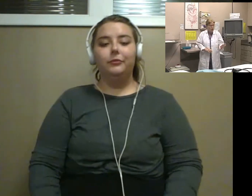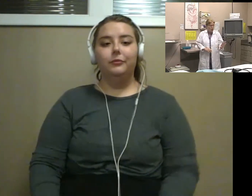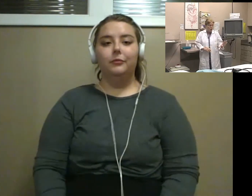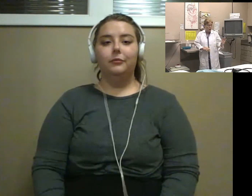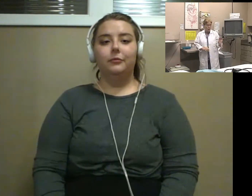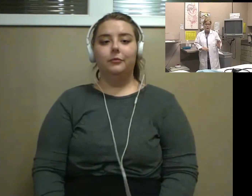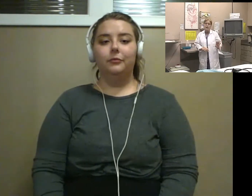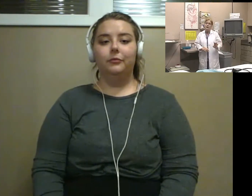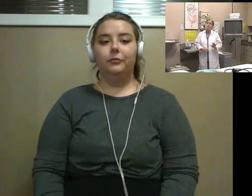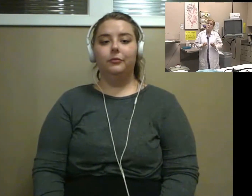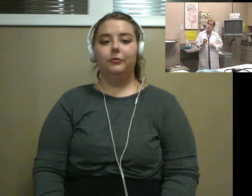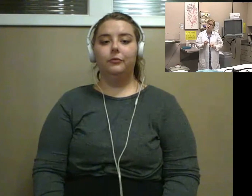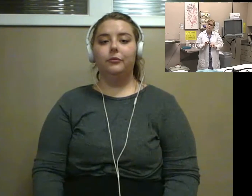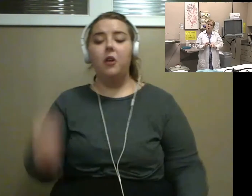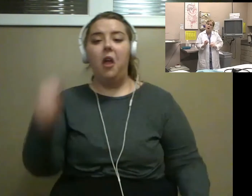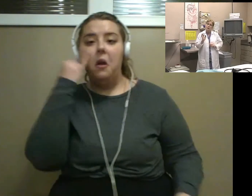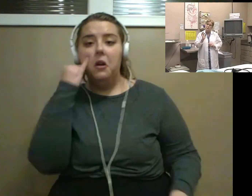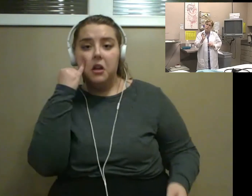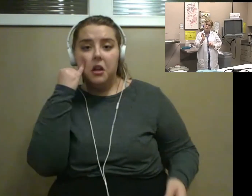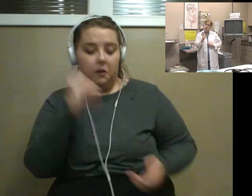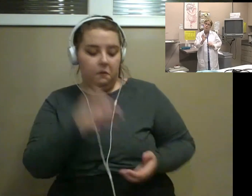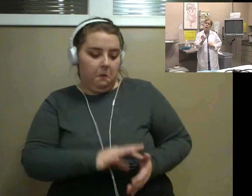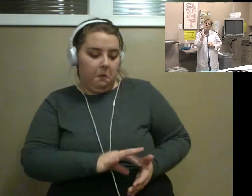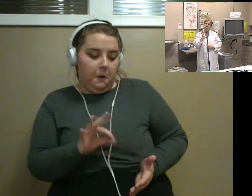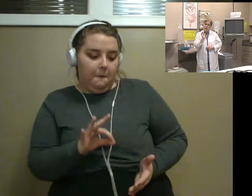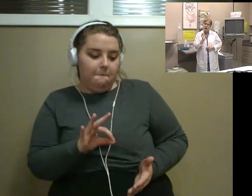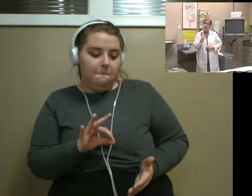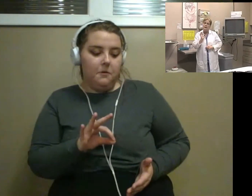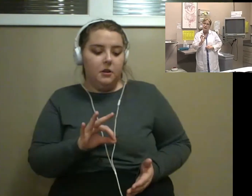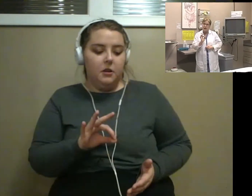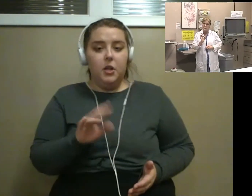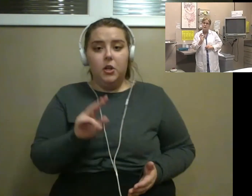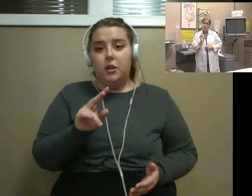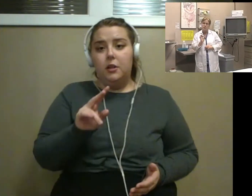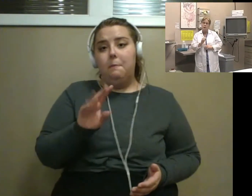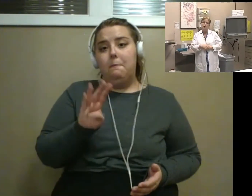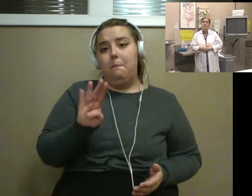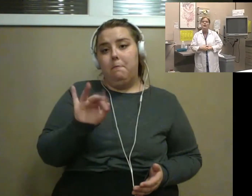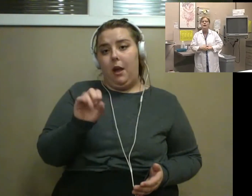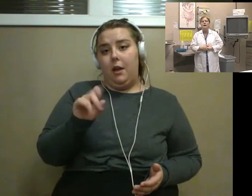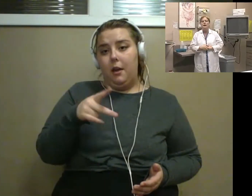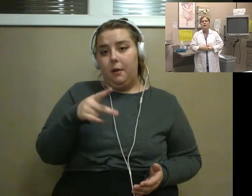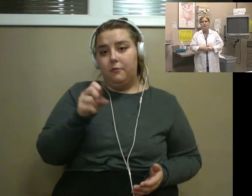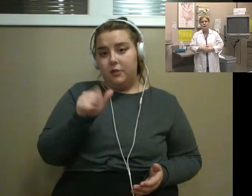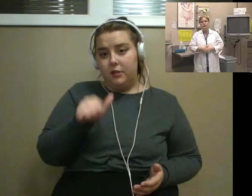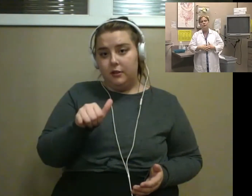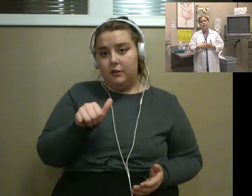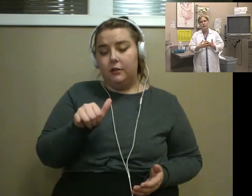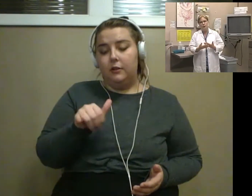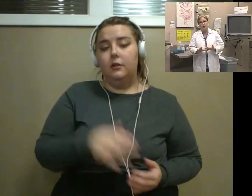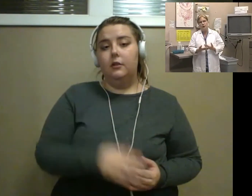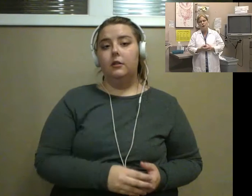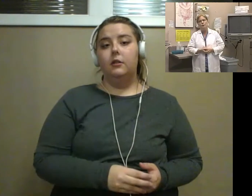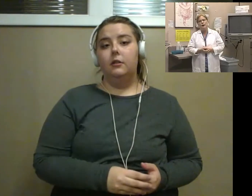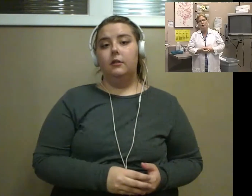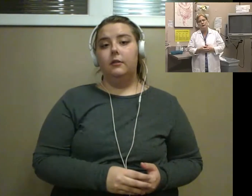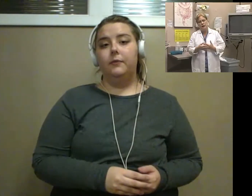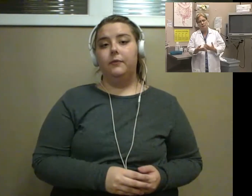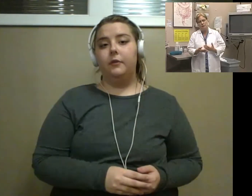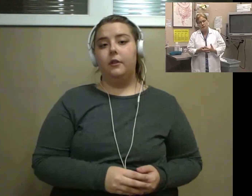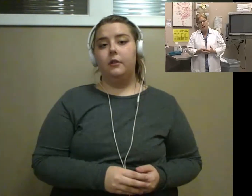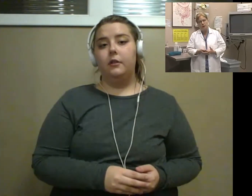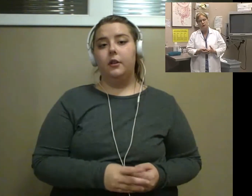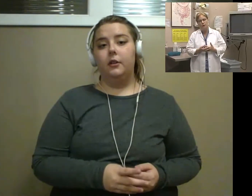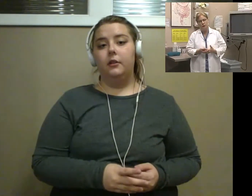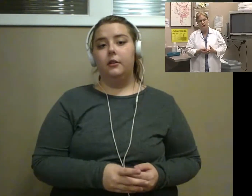exams or remove any polyps, which are small non-cancerous growths, you will be told about